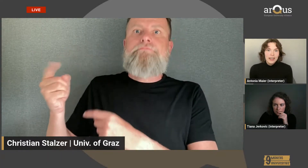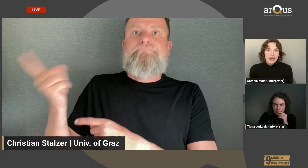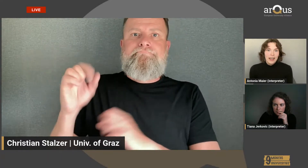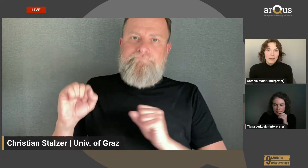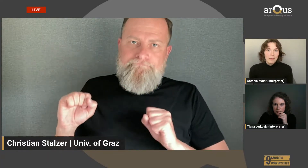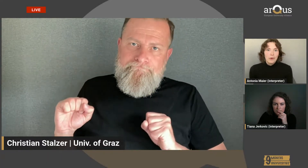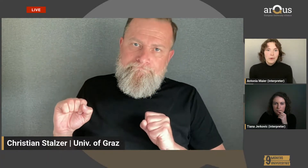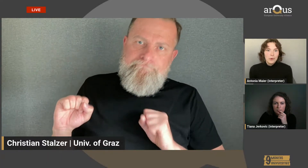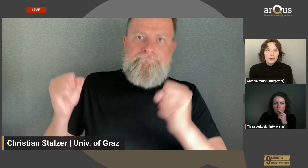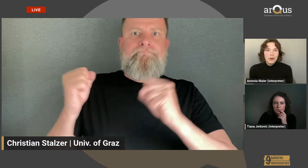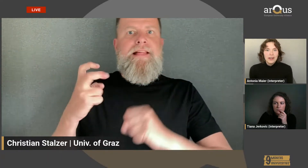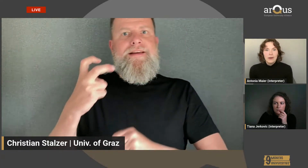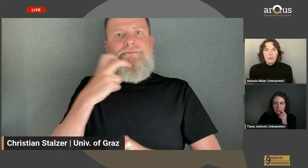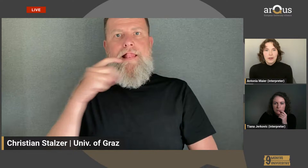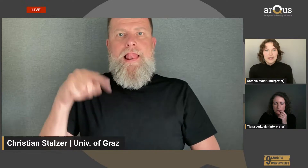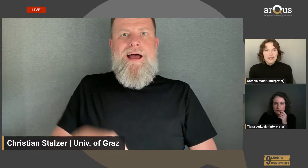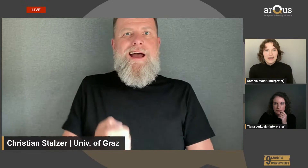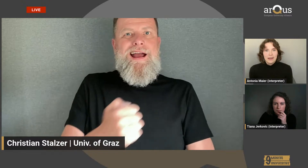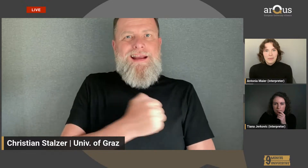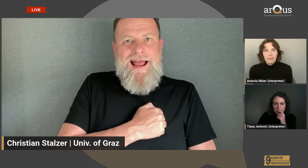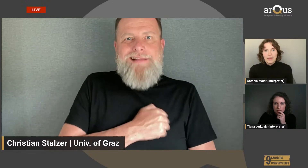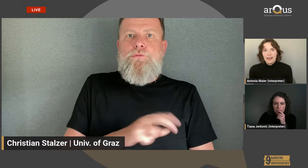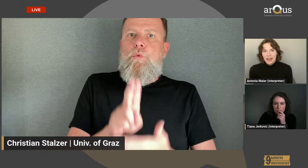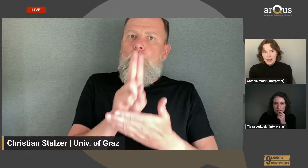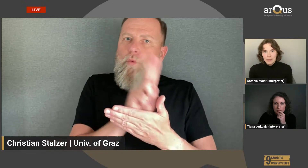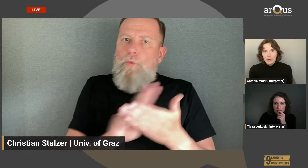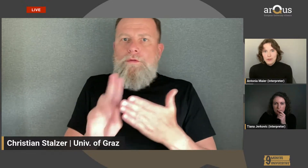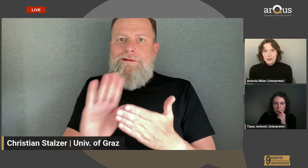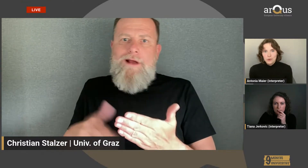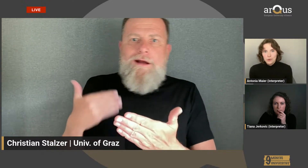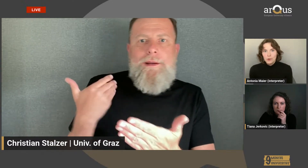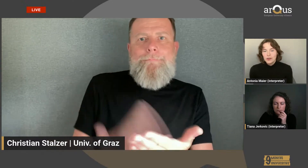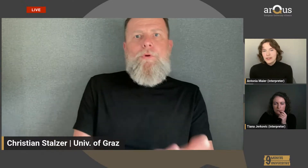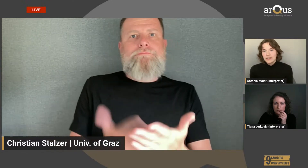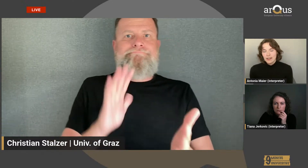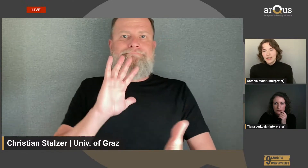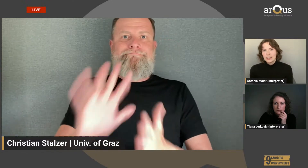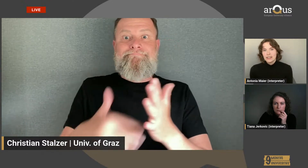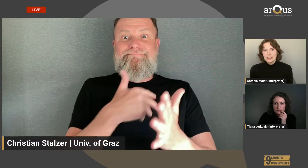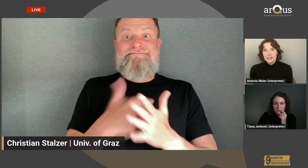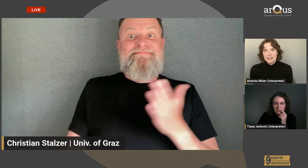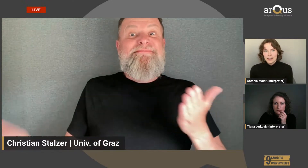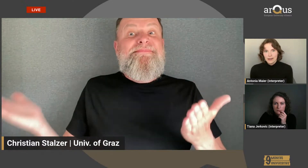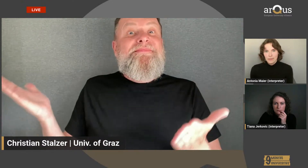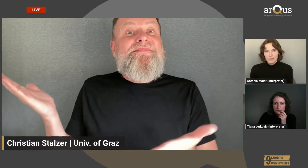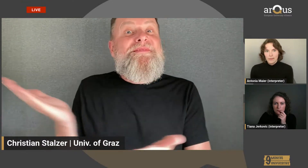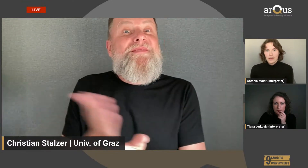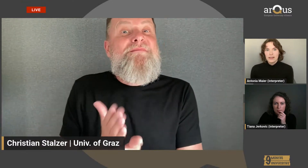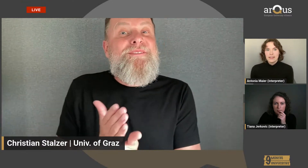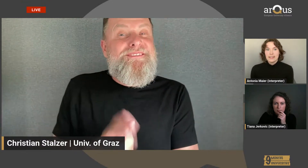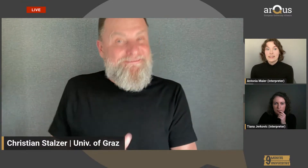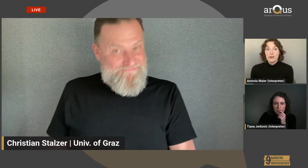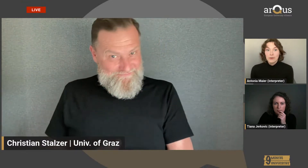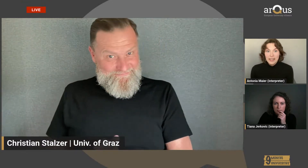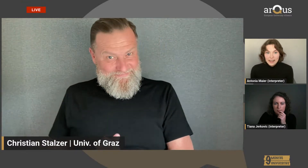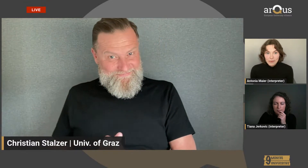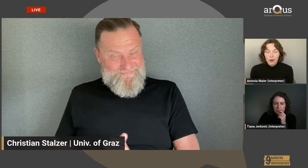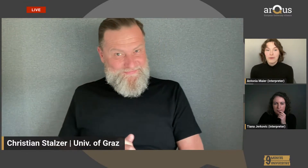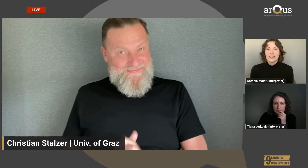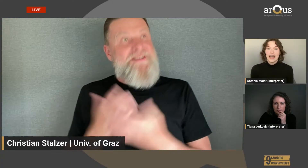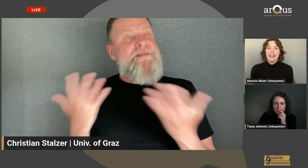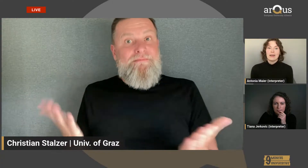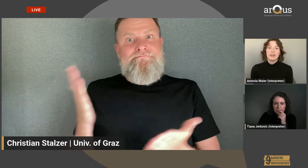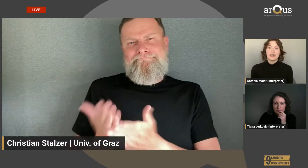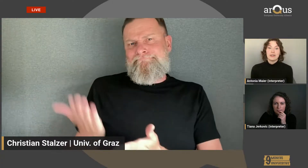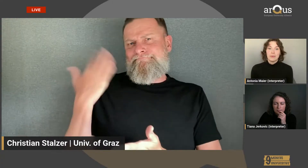Brunsch, who was able to start this degree